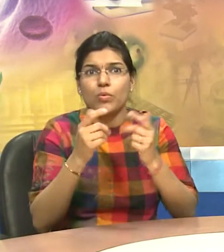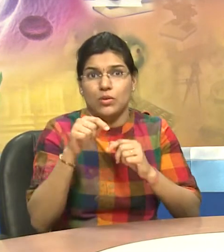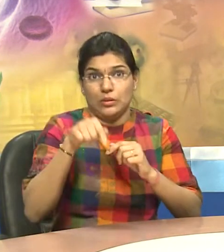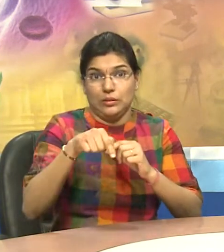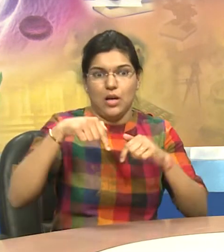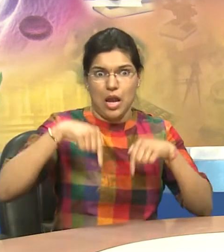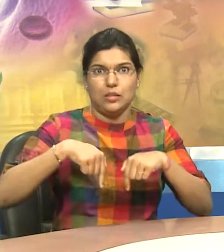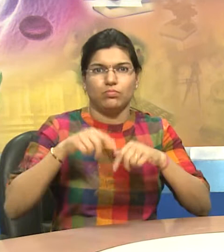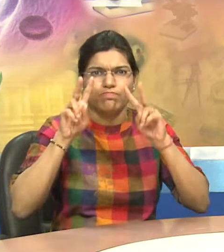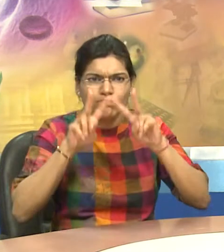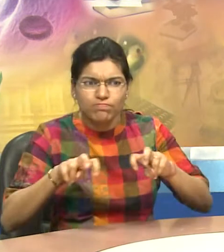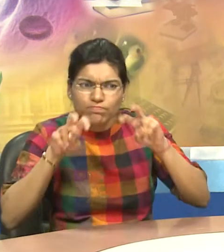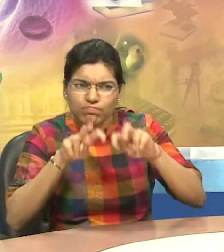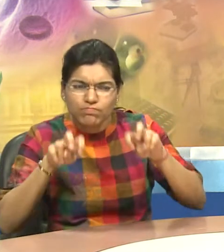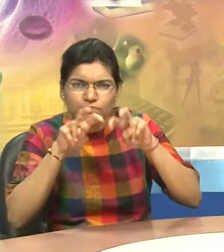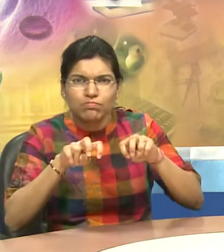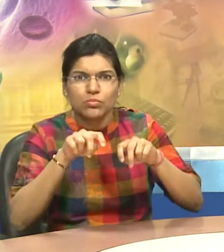How we measure the sounds?